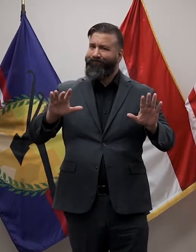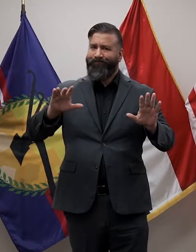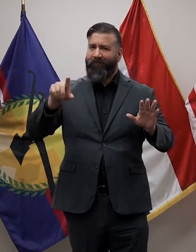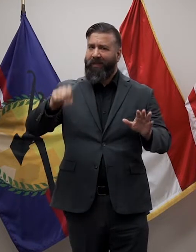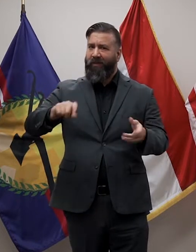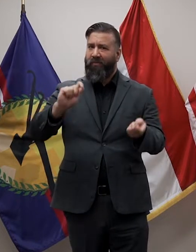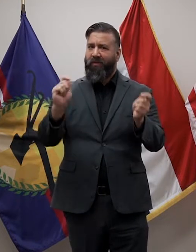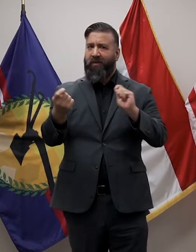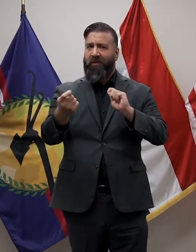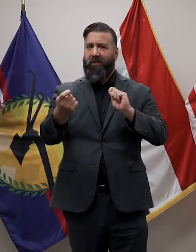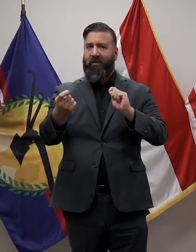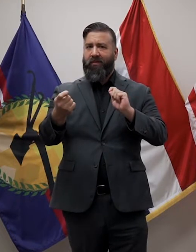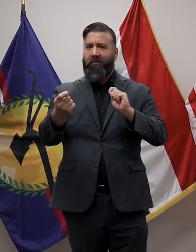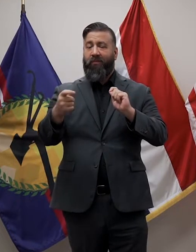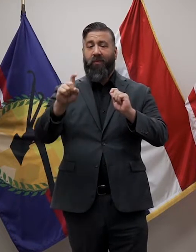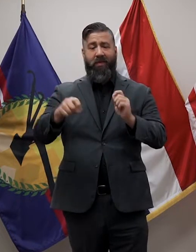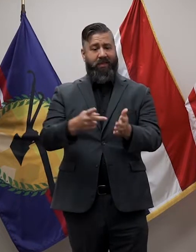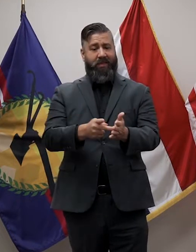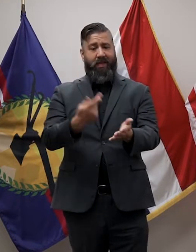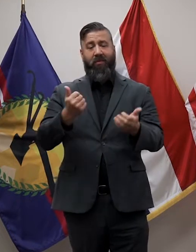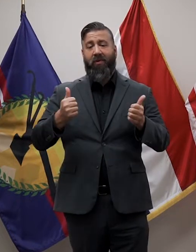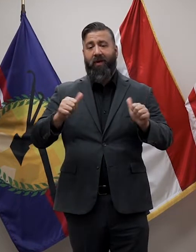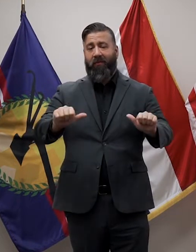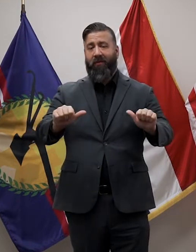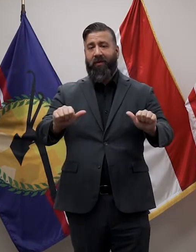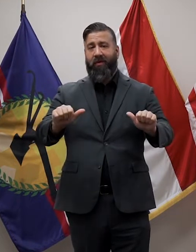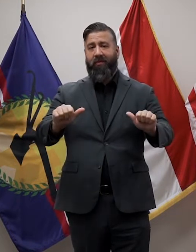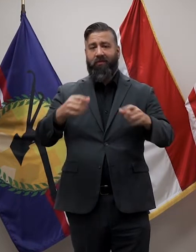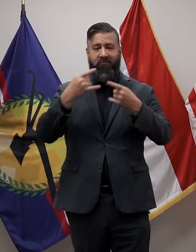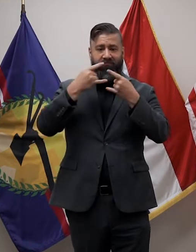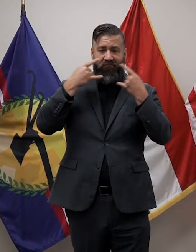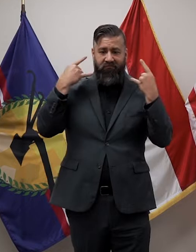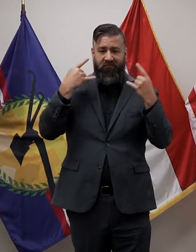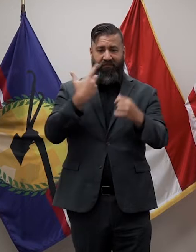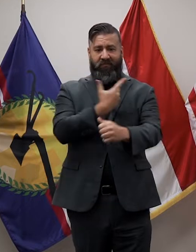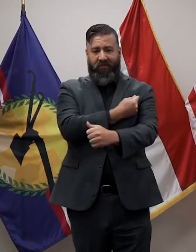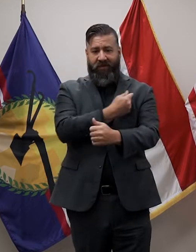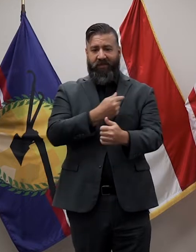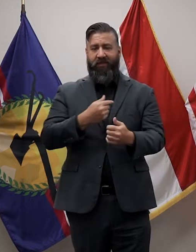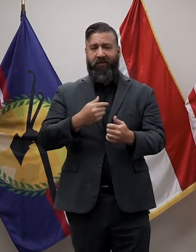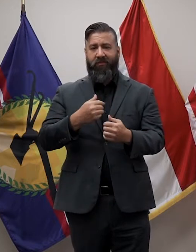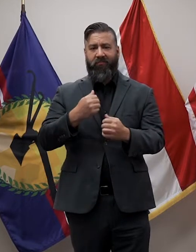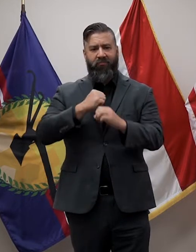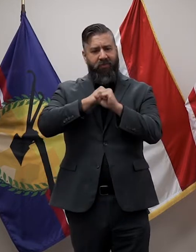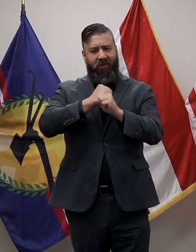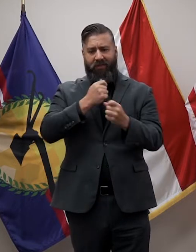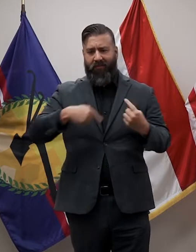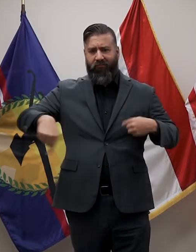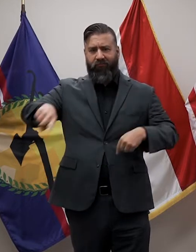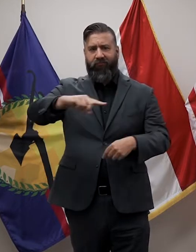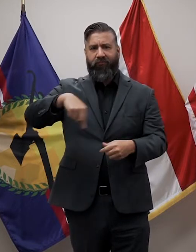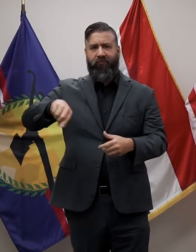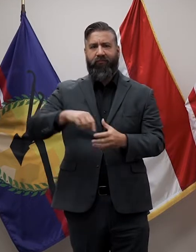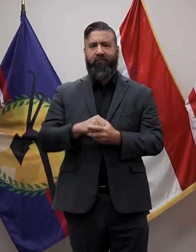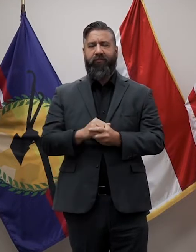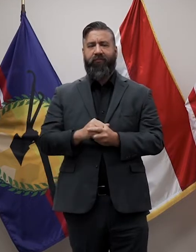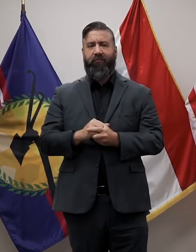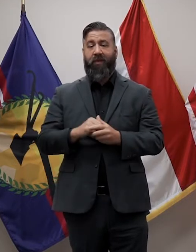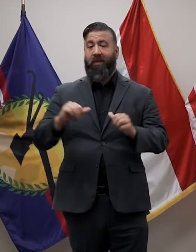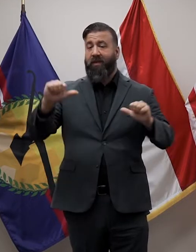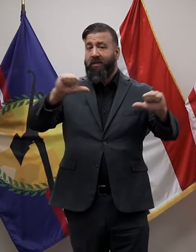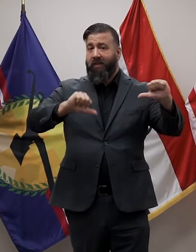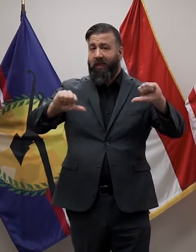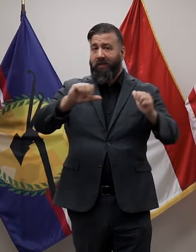our efforts to get vaccinated, to wear a mask in public, and to protect everyone around us. Public health experts tell us